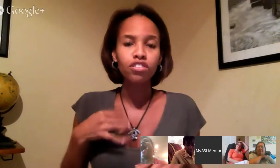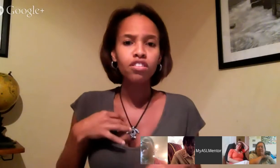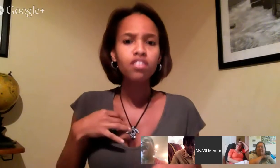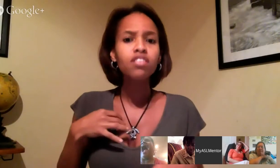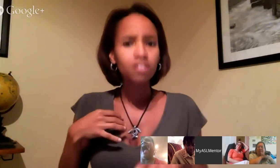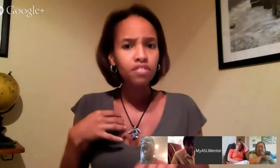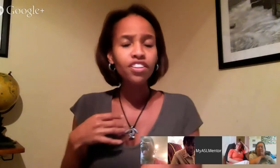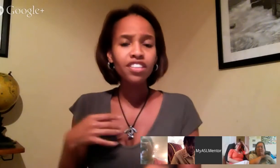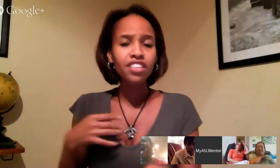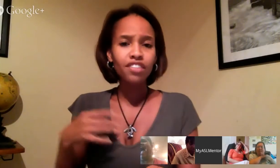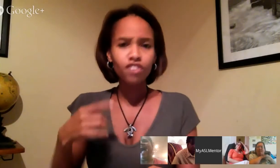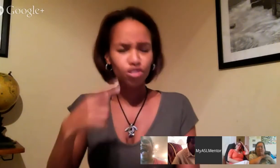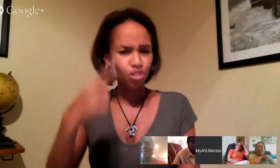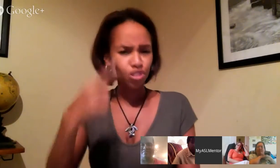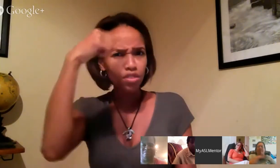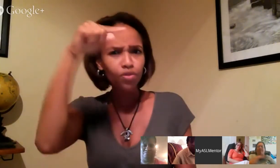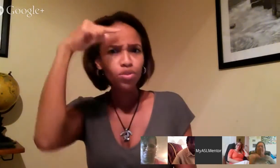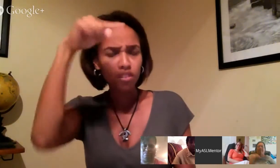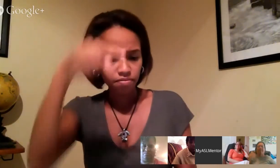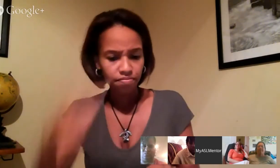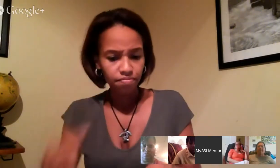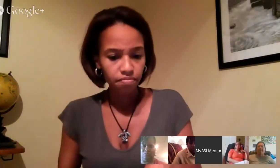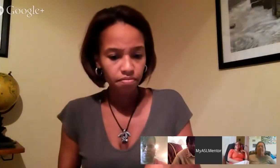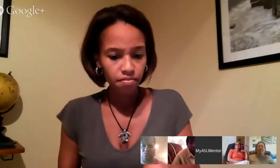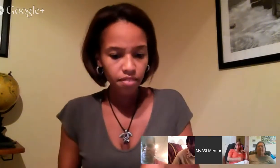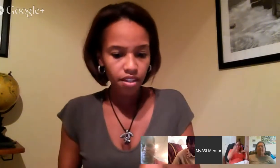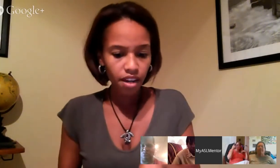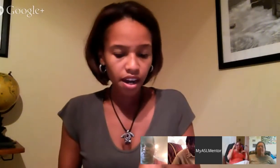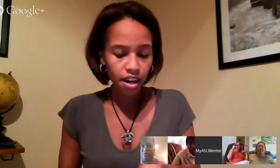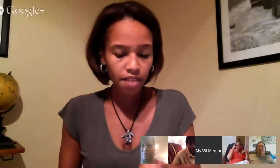culture. Very deaf culture. What for?